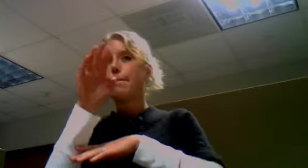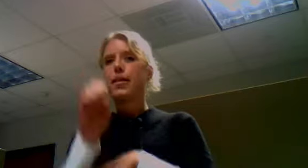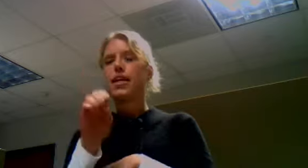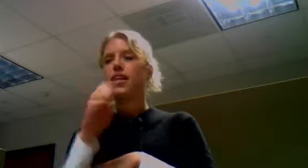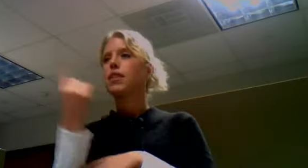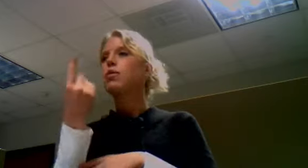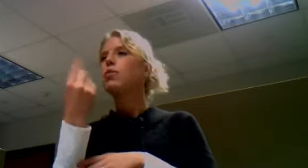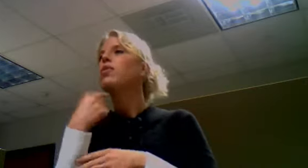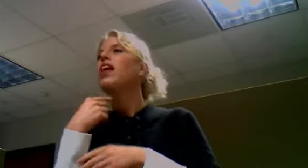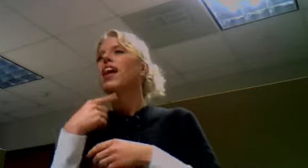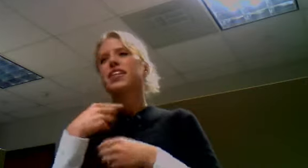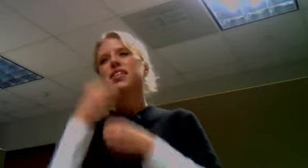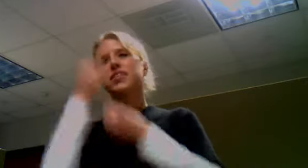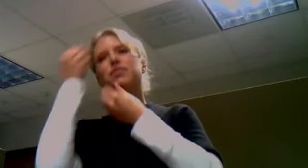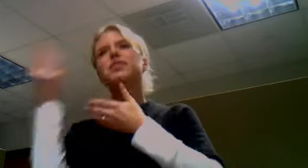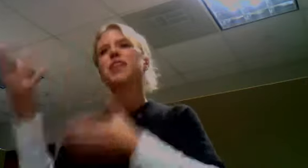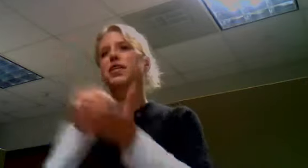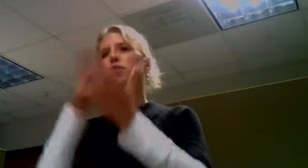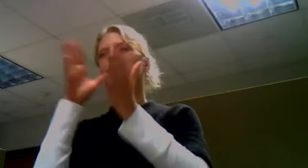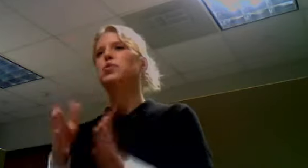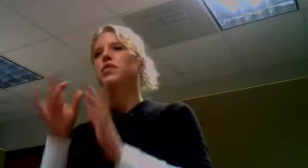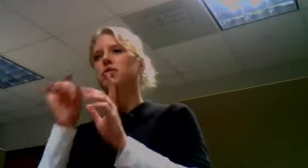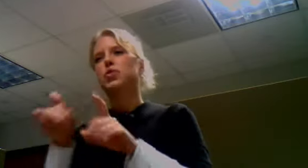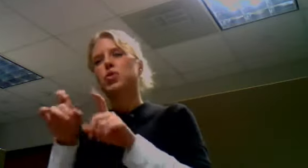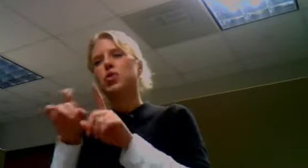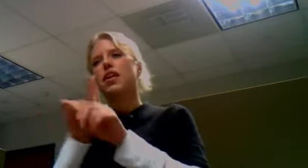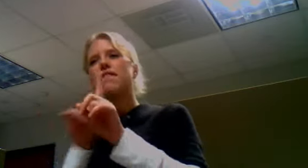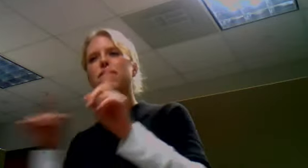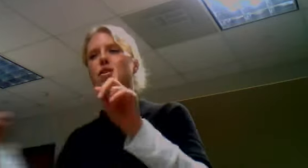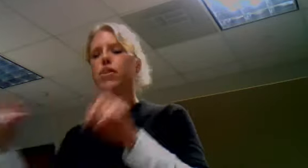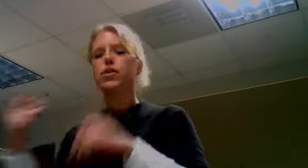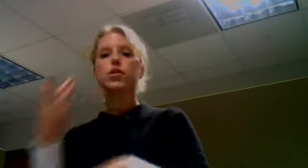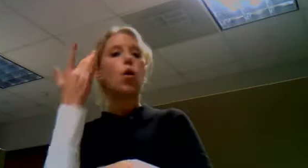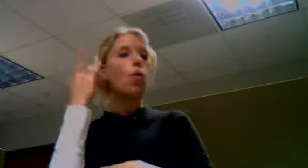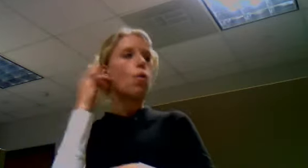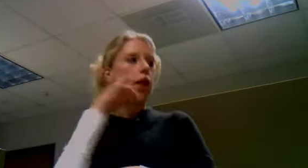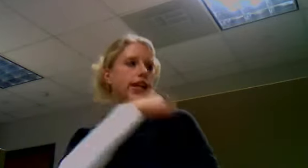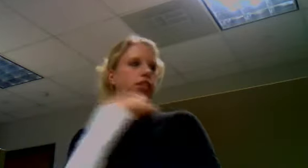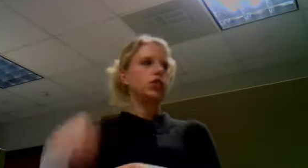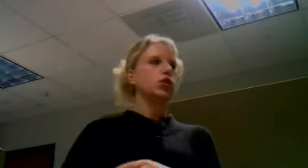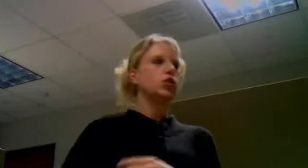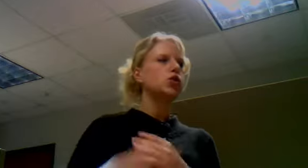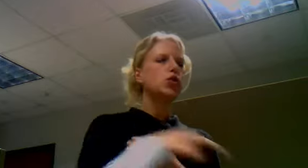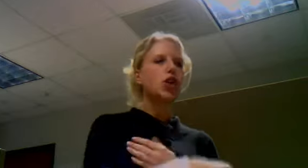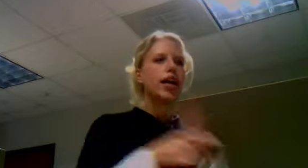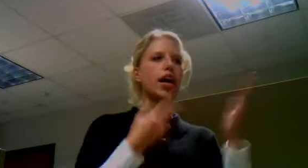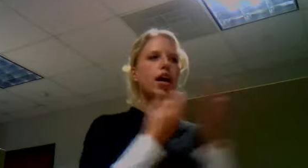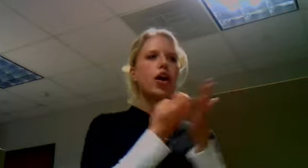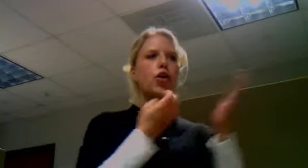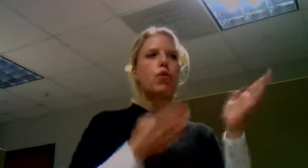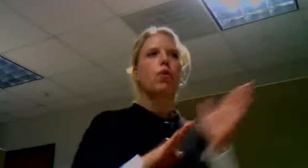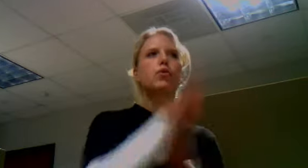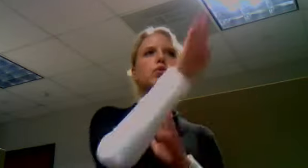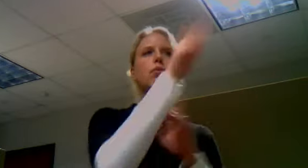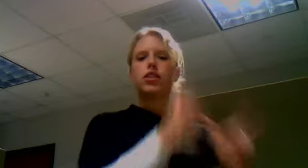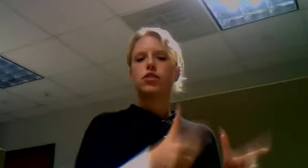to avoid. So exactly why did China grow so much faster? I will take you to Cultural